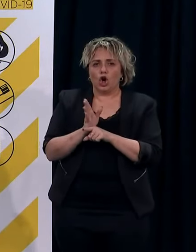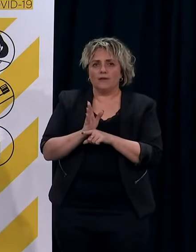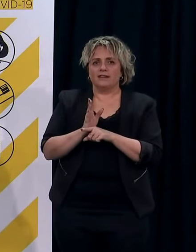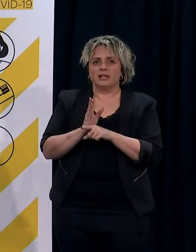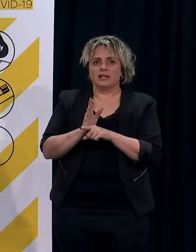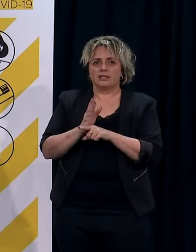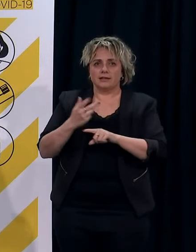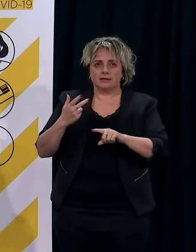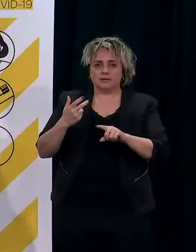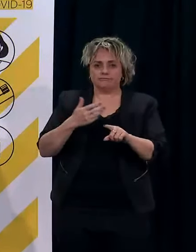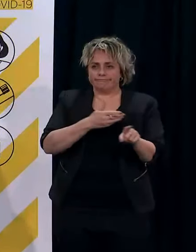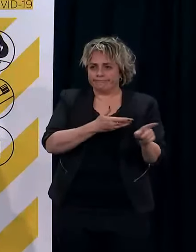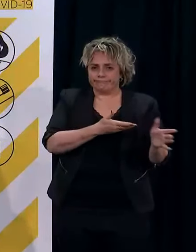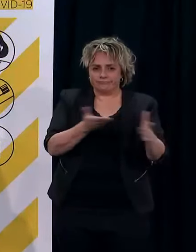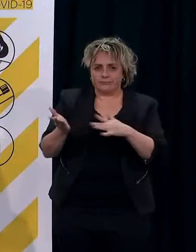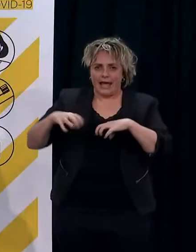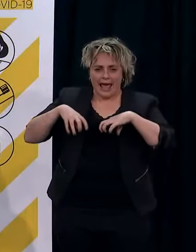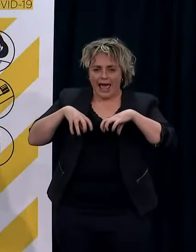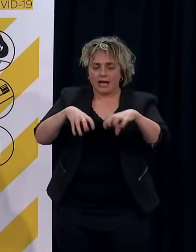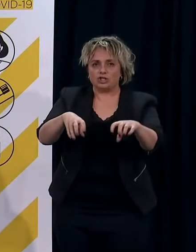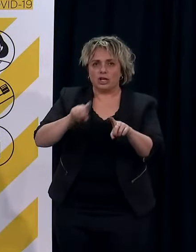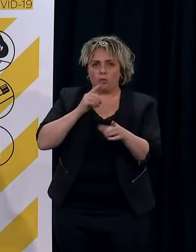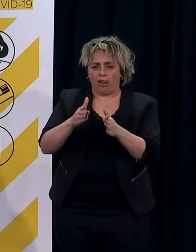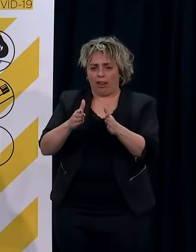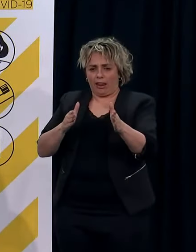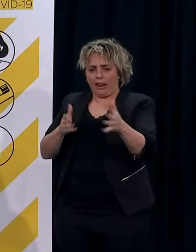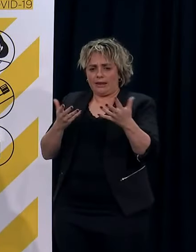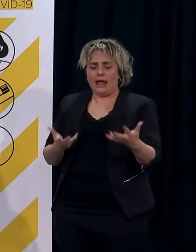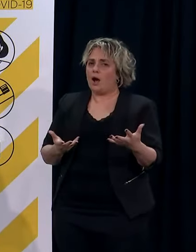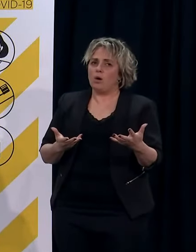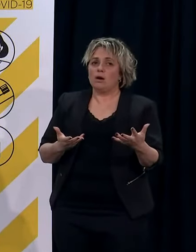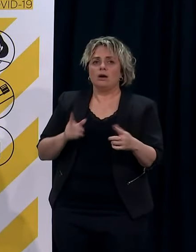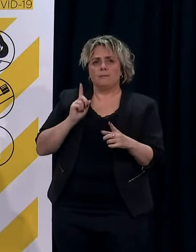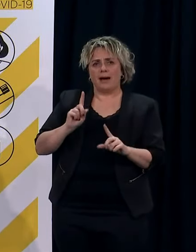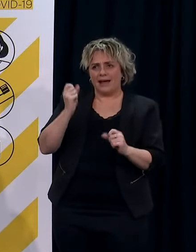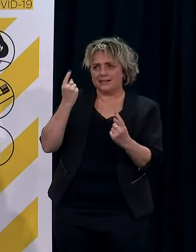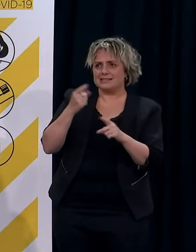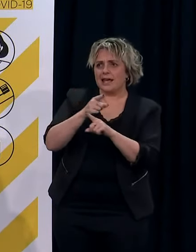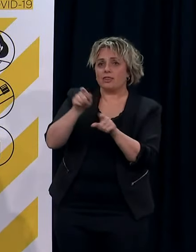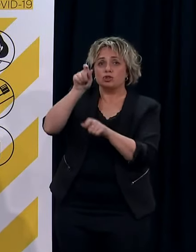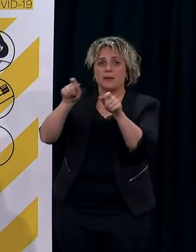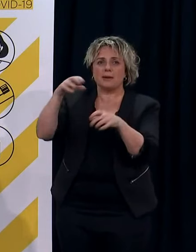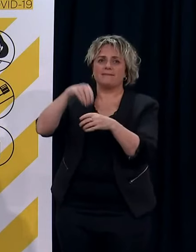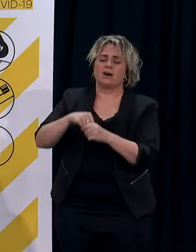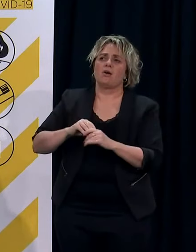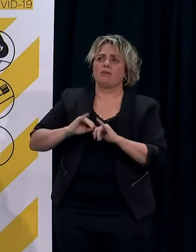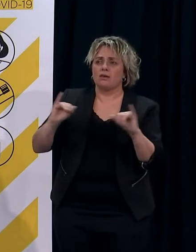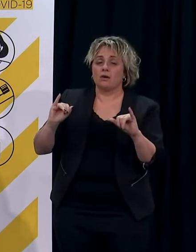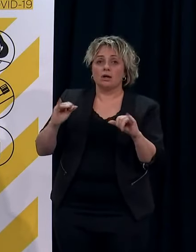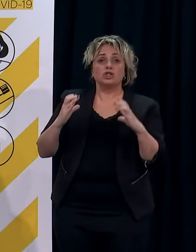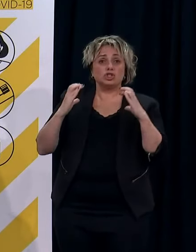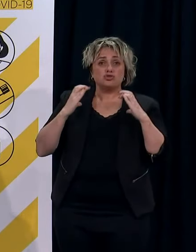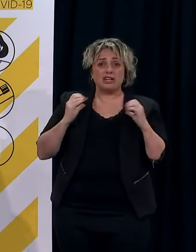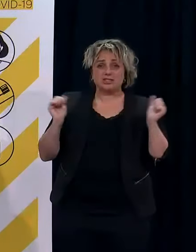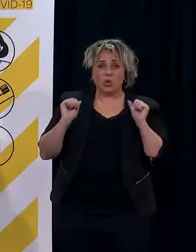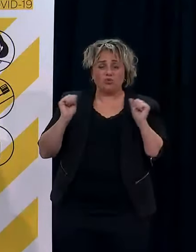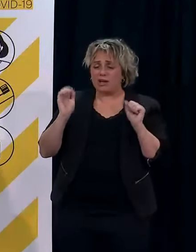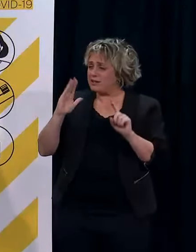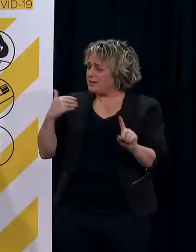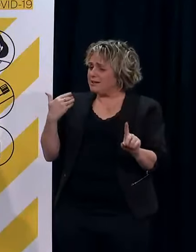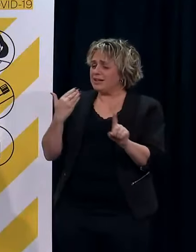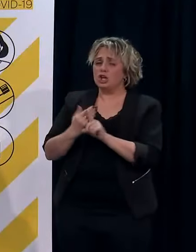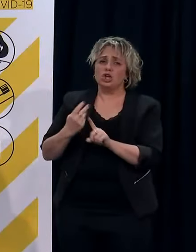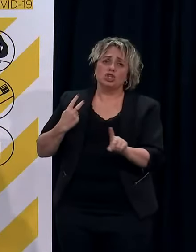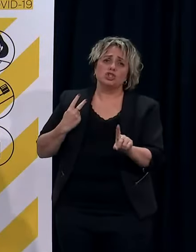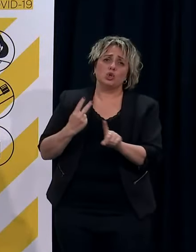it any less of a devastating event for those individuals involved. Already they had the stress and fatigue of